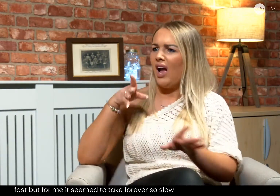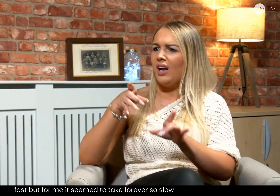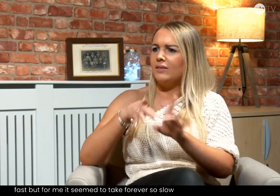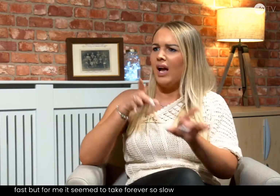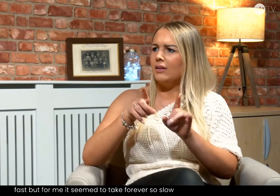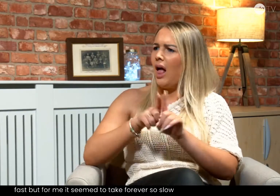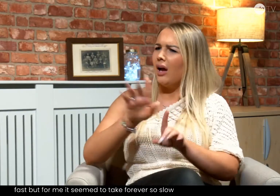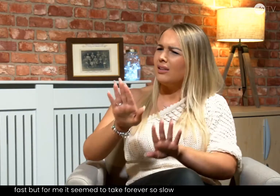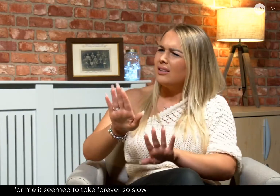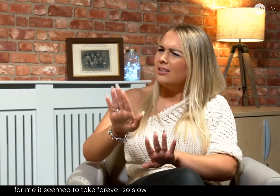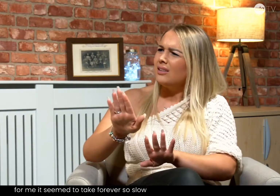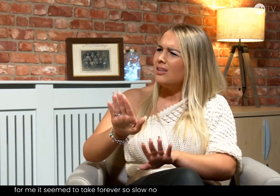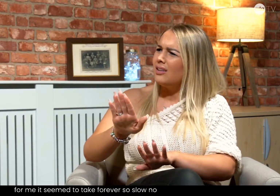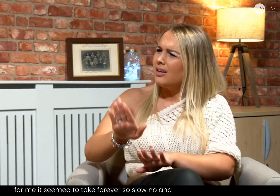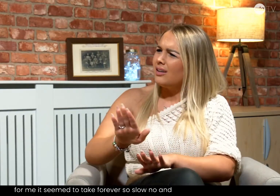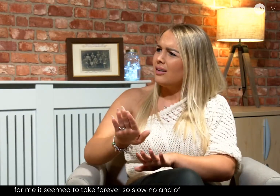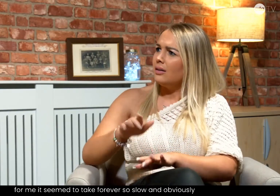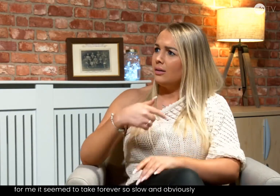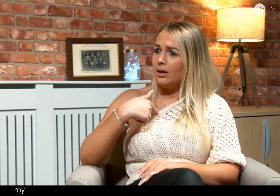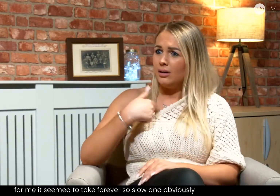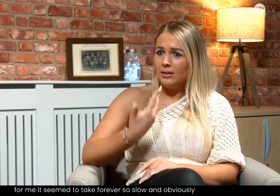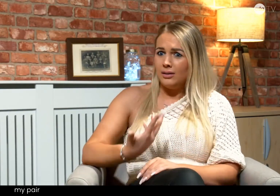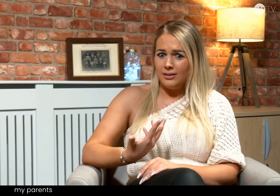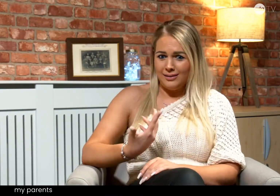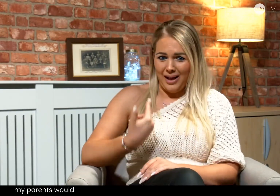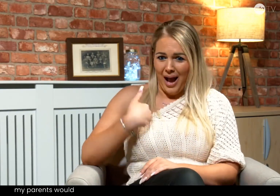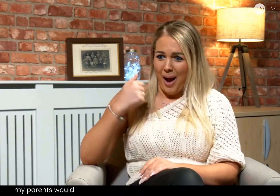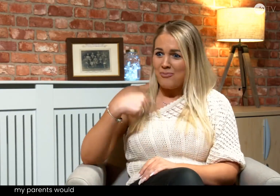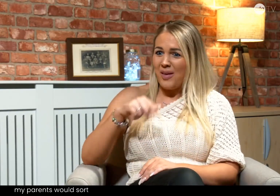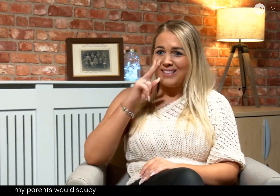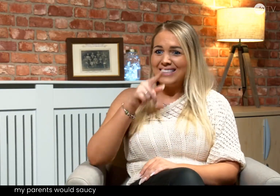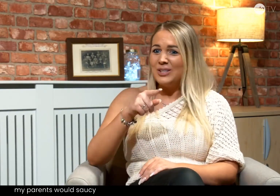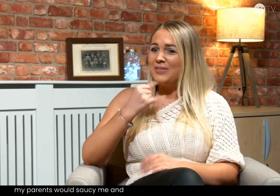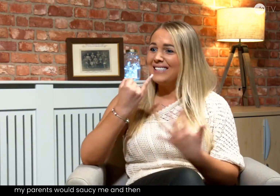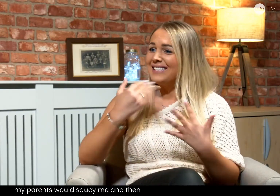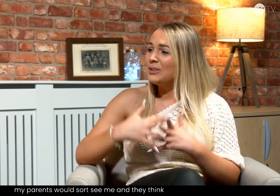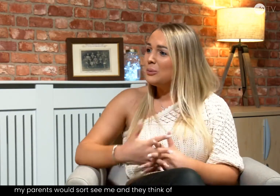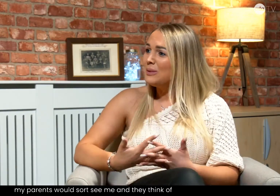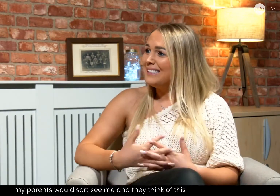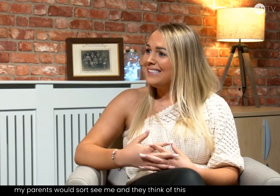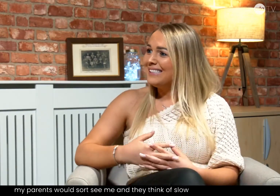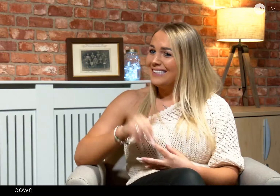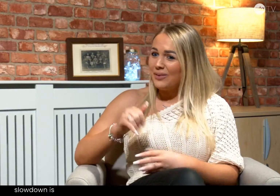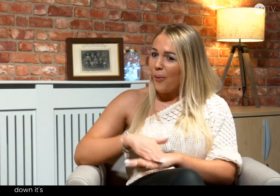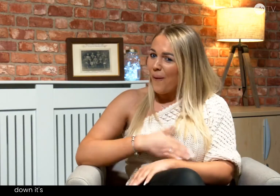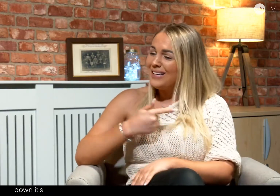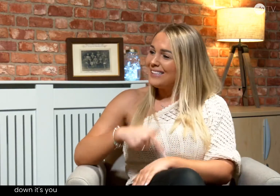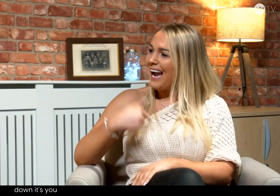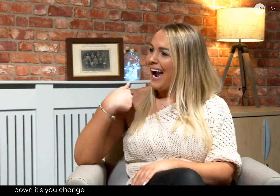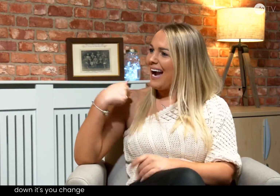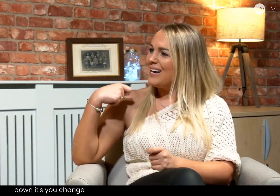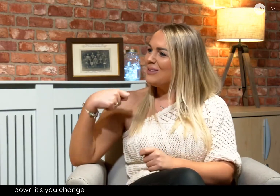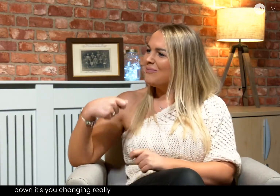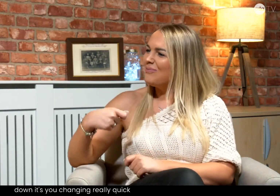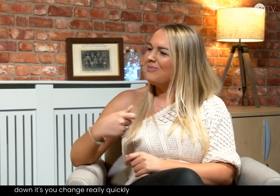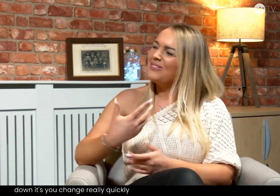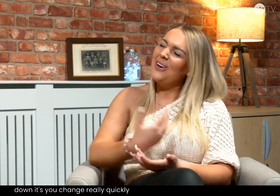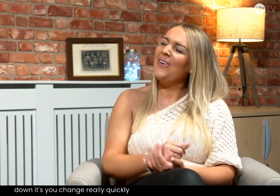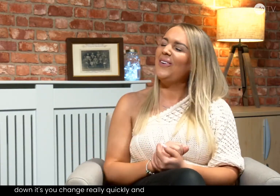And obviously my parents would sort of see me and they'd think, oh, slow down, it's, you're changing really quickly. And I'd sort of say, well, really, I haven't seen you in